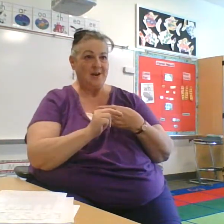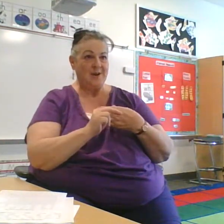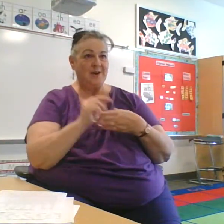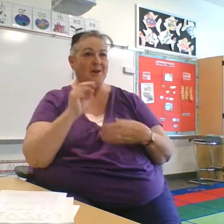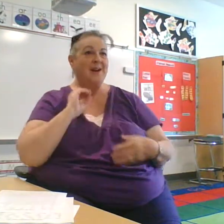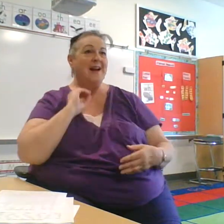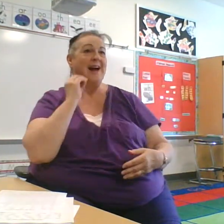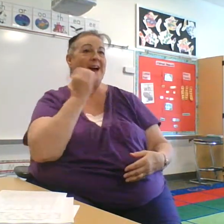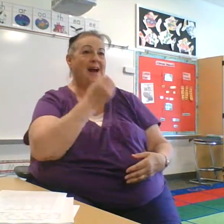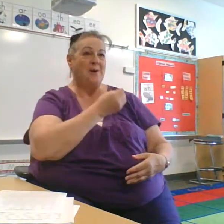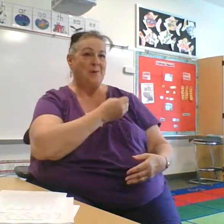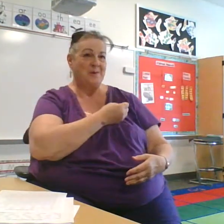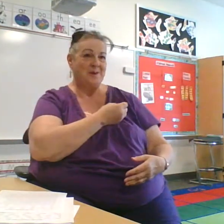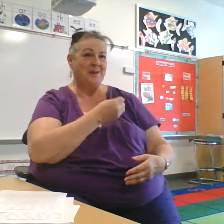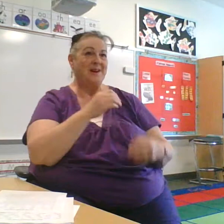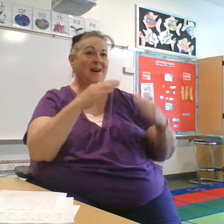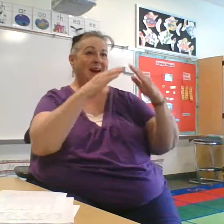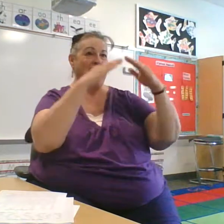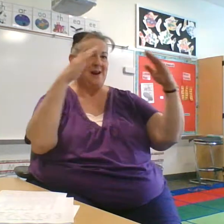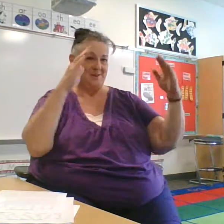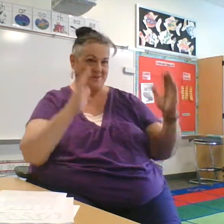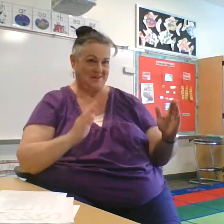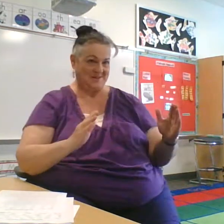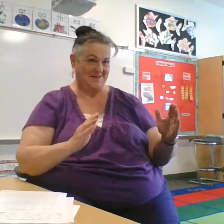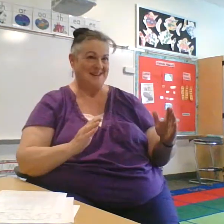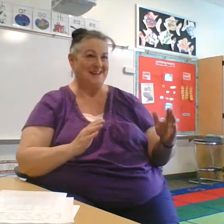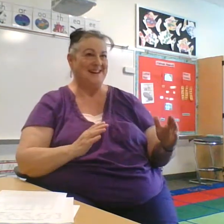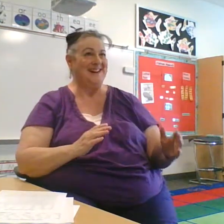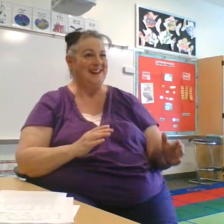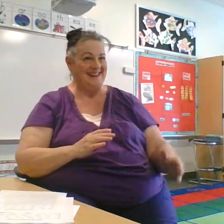near our house. Uh-huh.